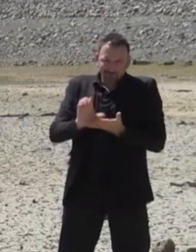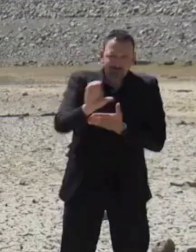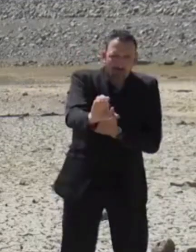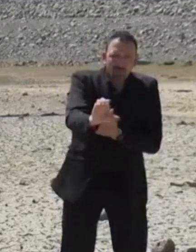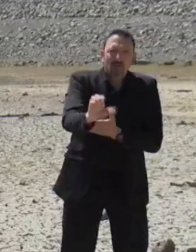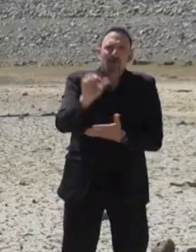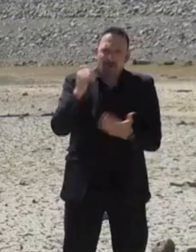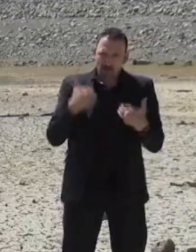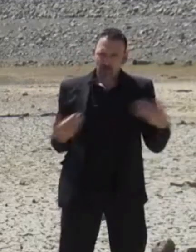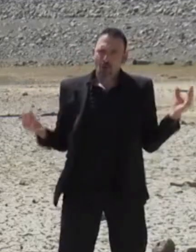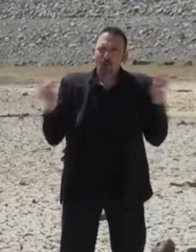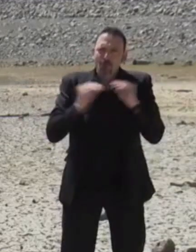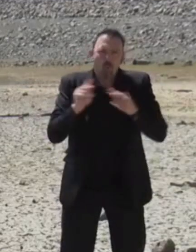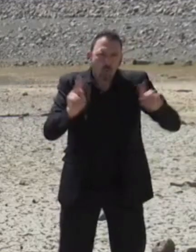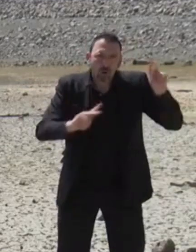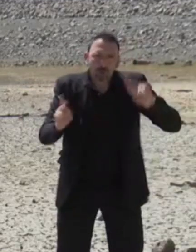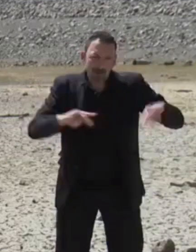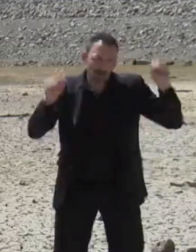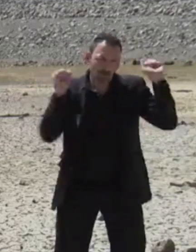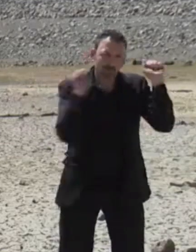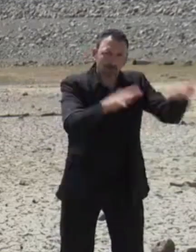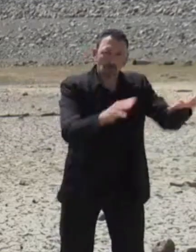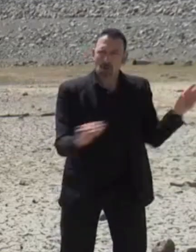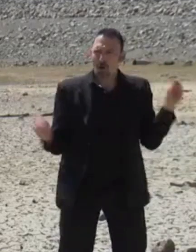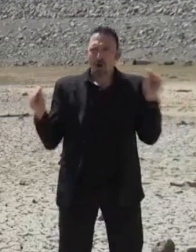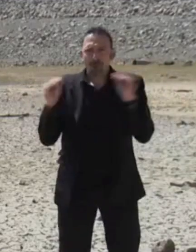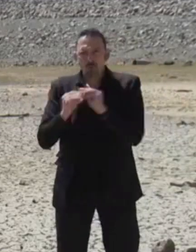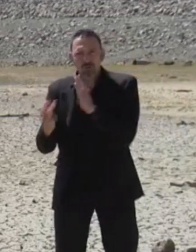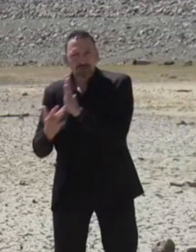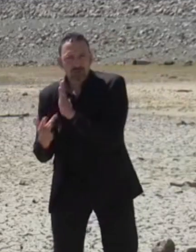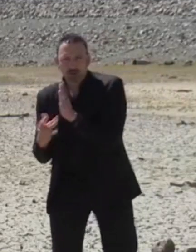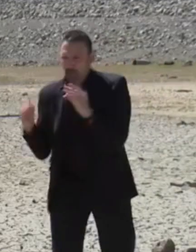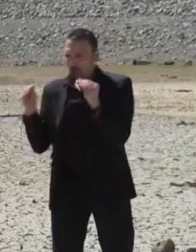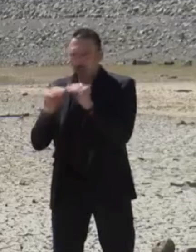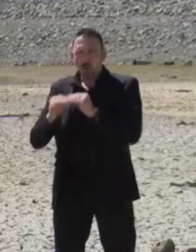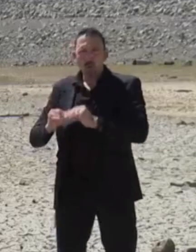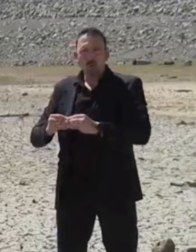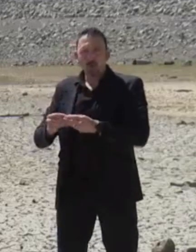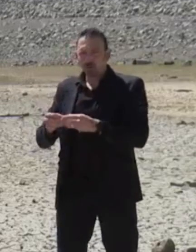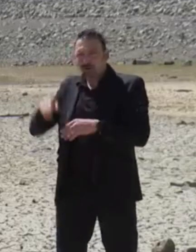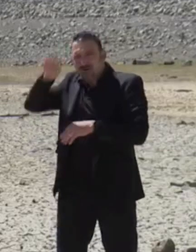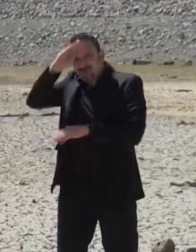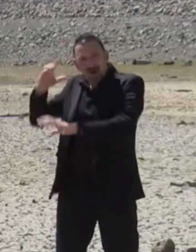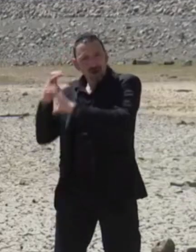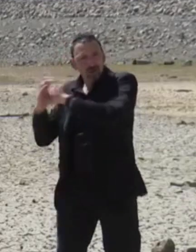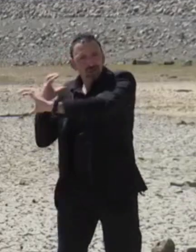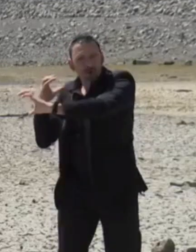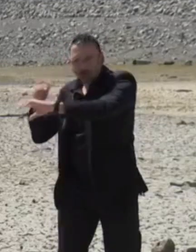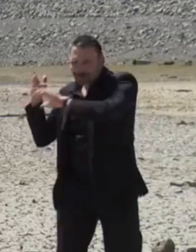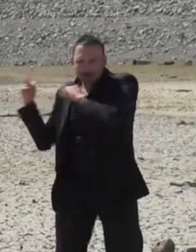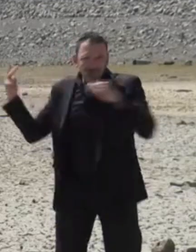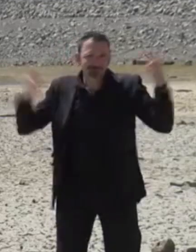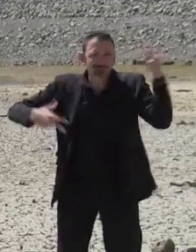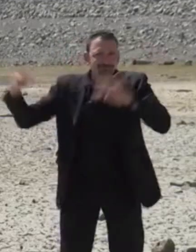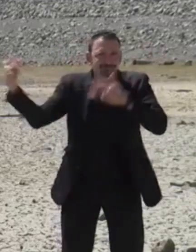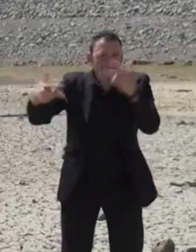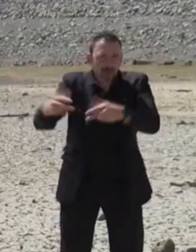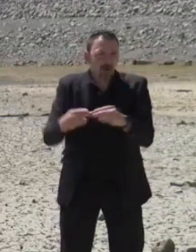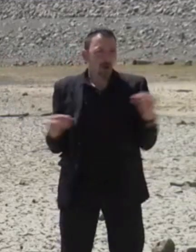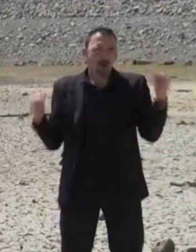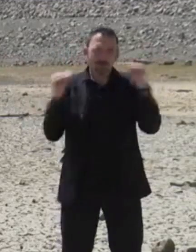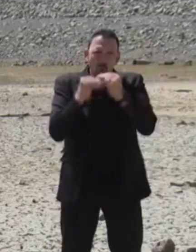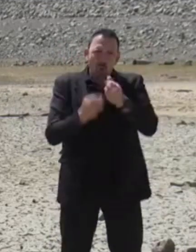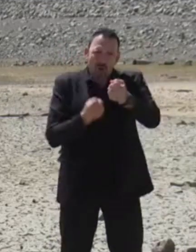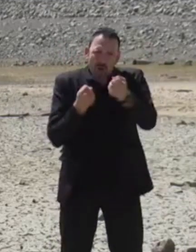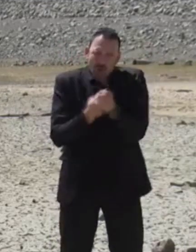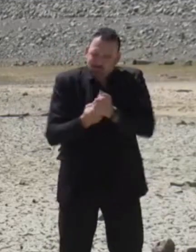the ground, more engines on the fire line, and allow the state to be able to focus on thousands of acres of more forest that will be